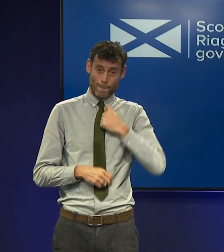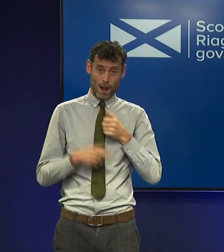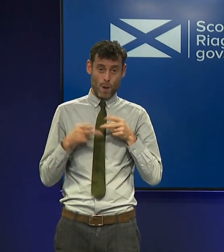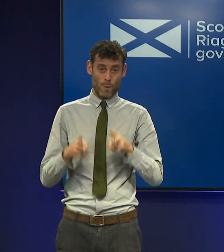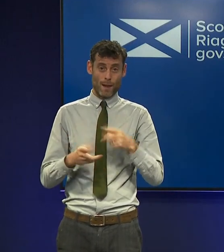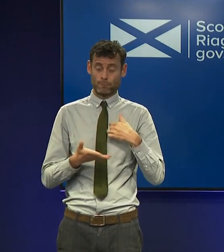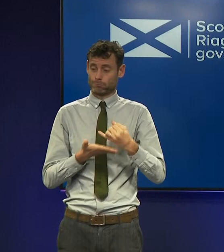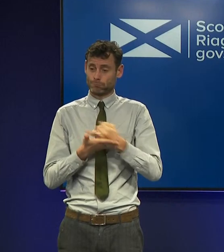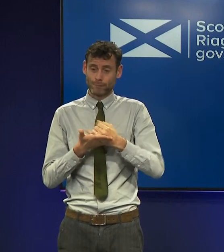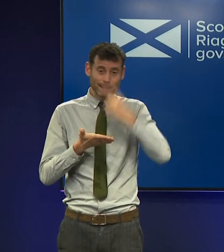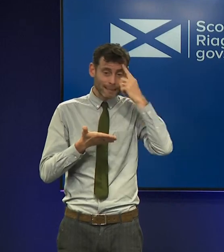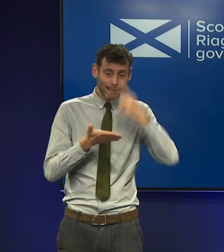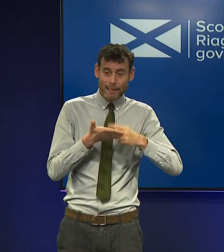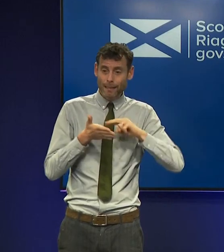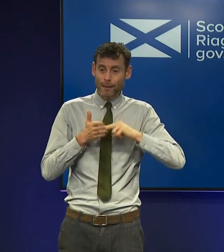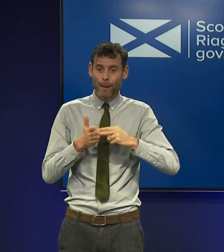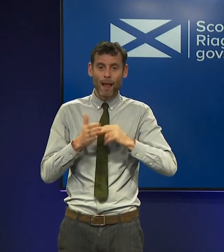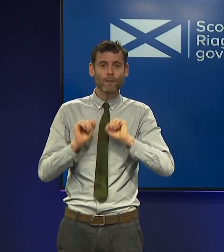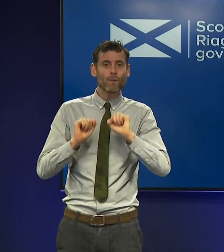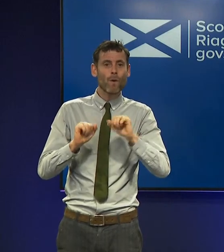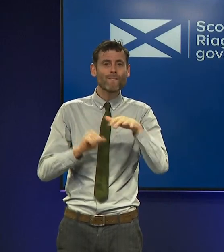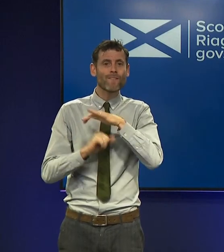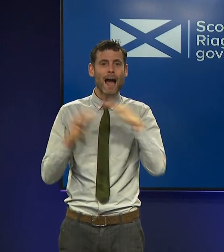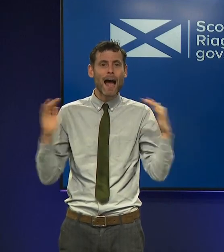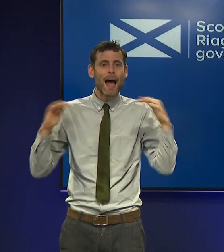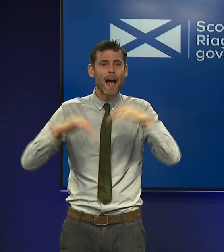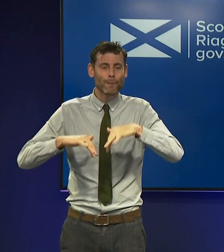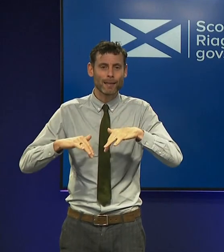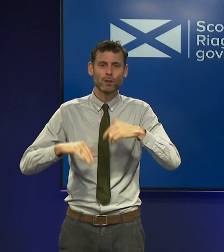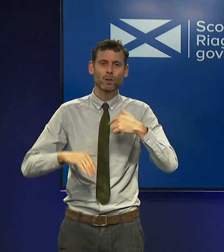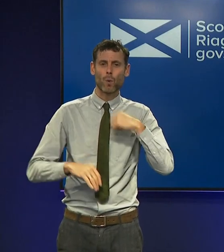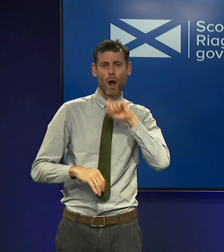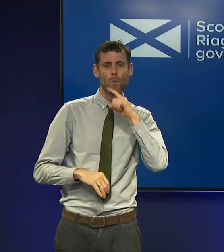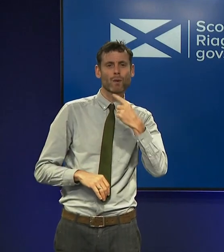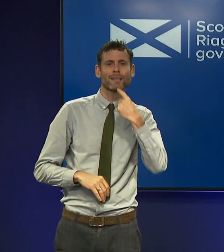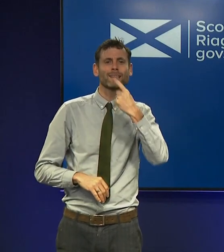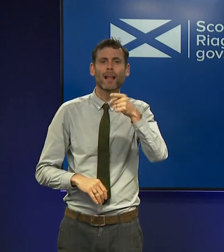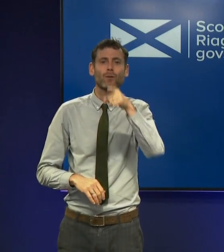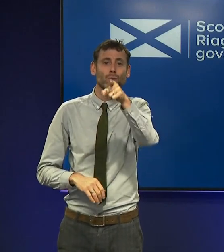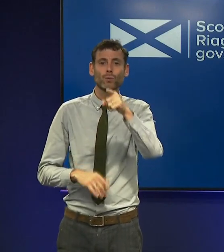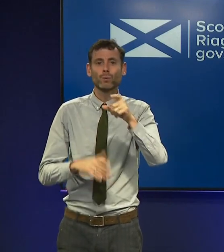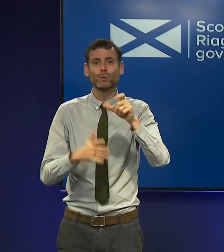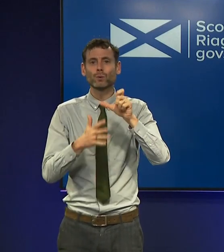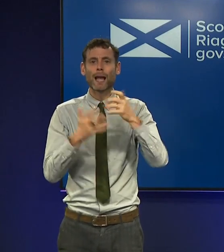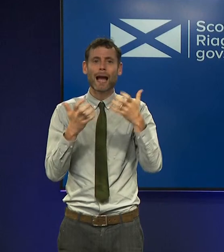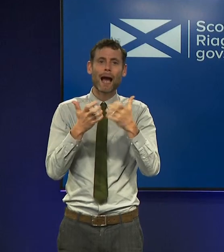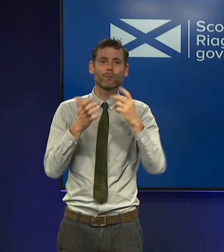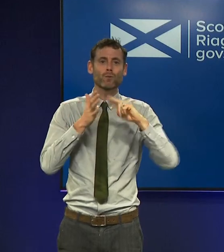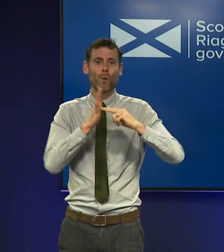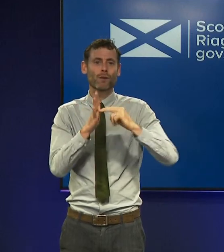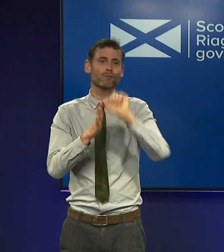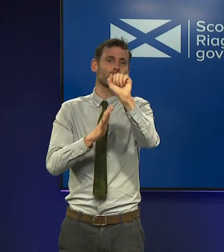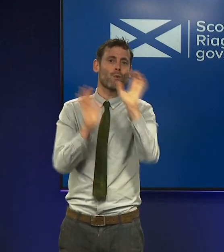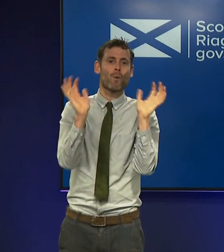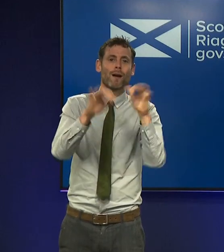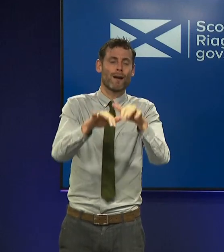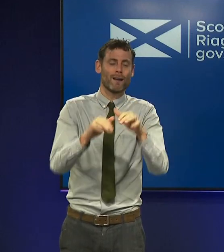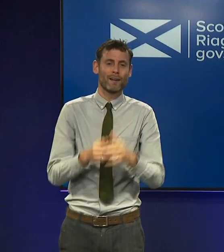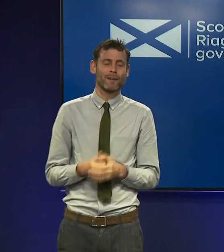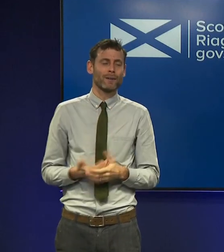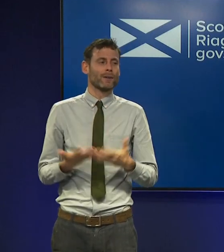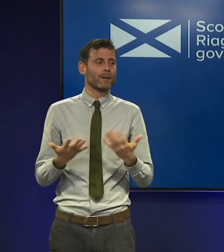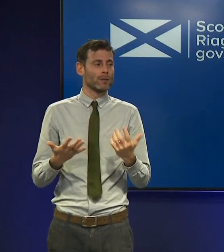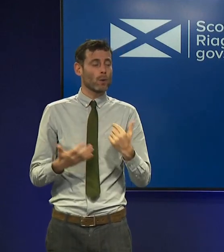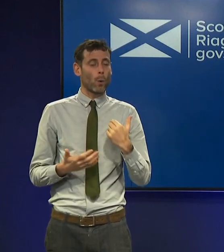not going to try and do it for everybody else. What I am going to try to do is tell you as much as we know about what we're learning about this